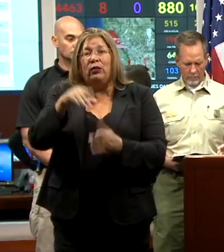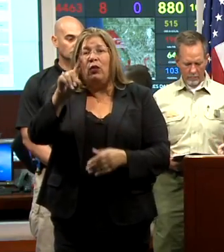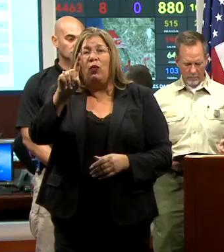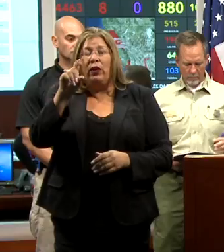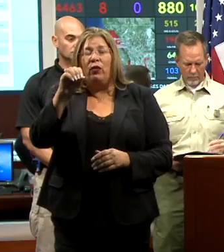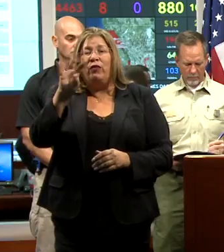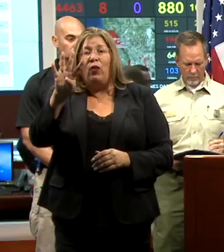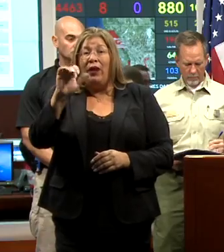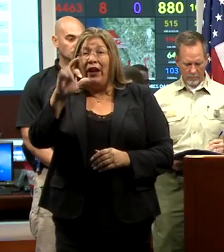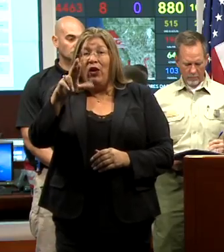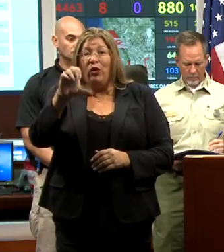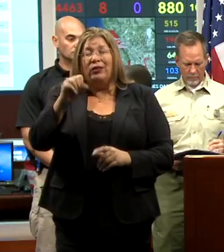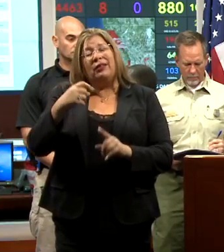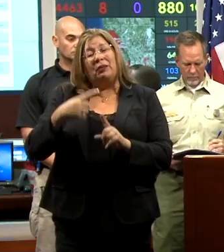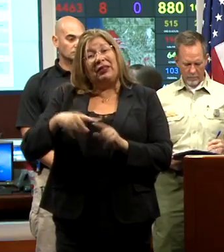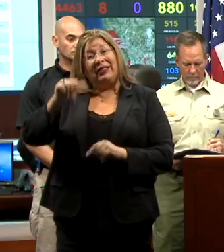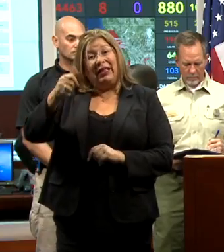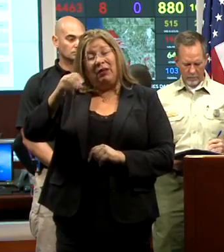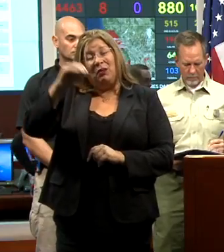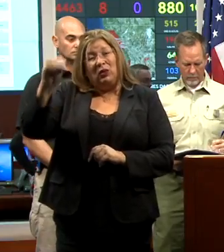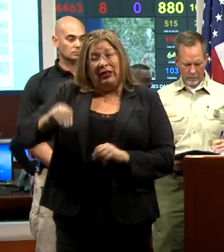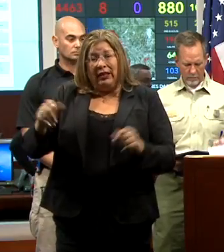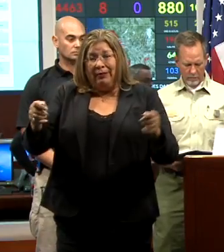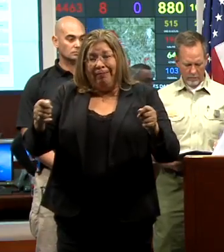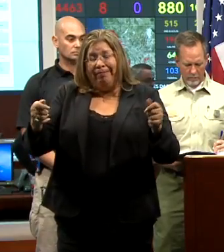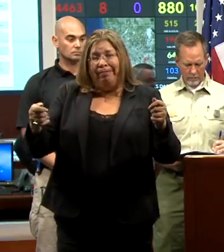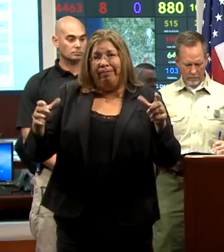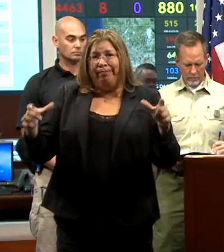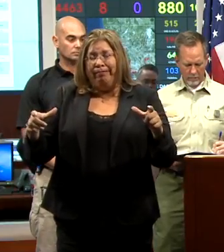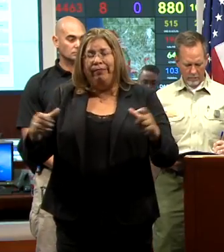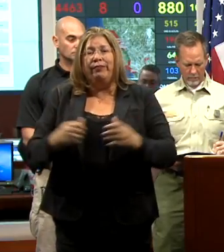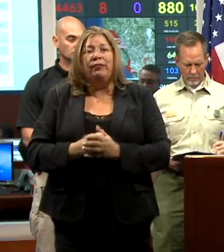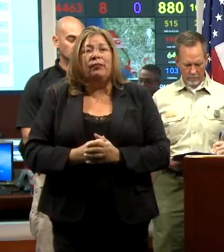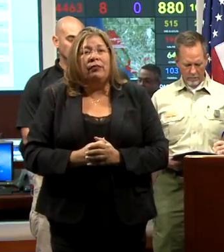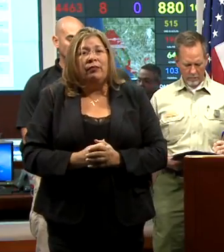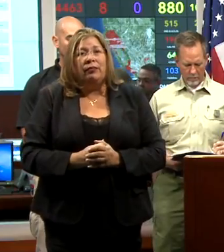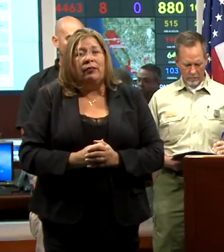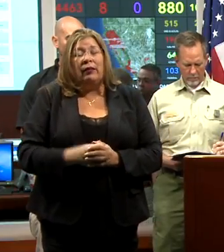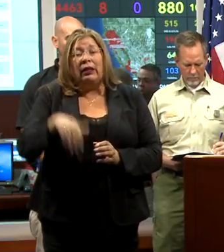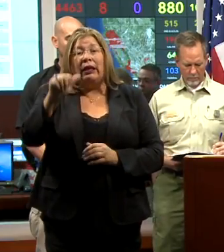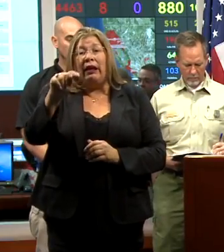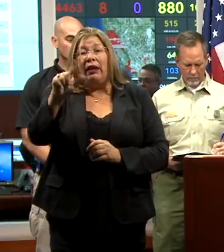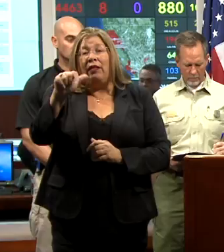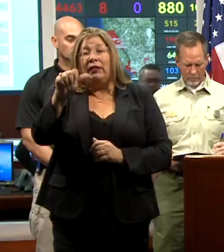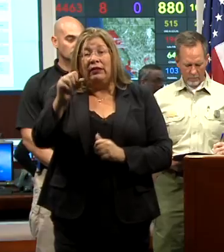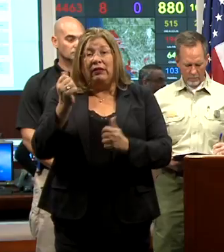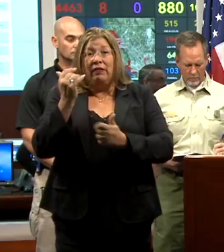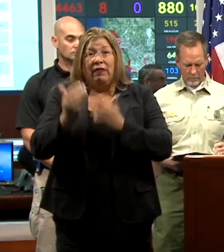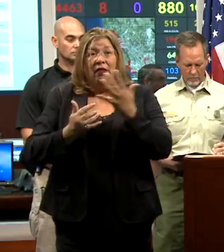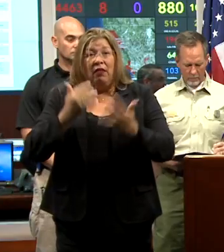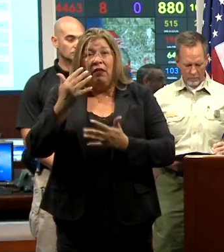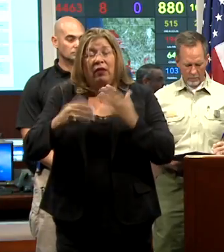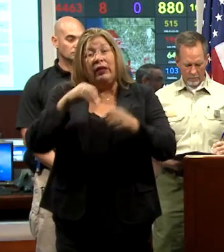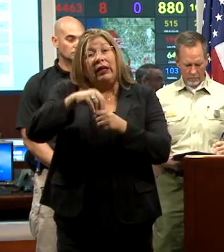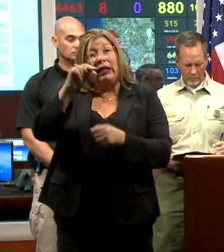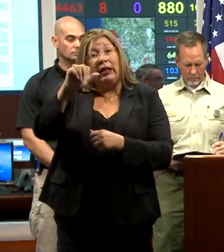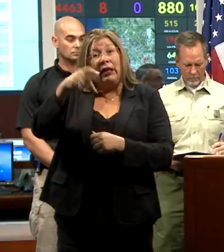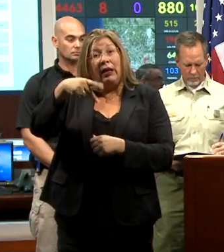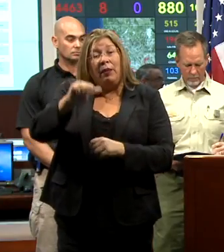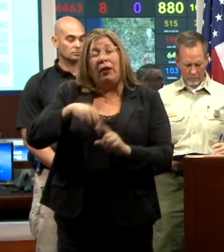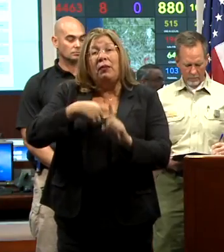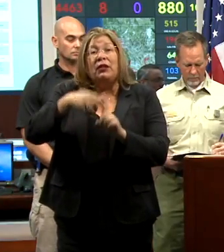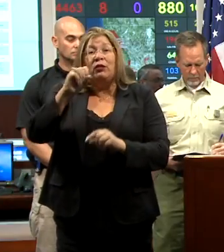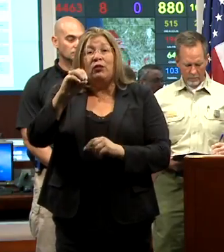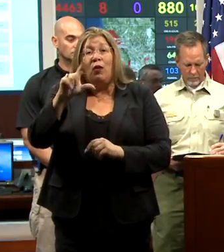46,104 acres and 10% contained. The Atlas Fire that is burning in Napa and